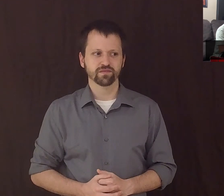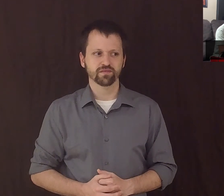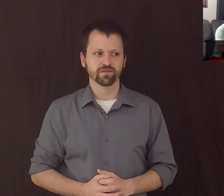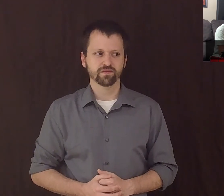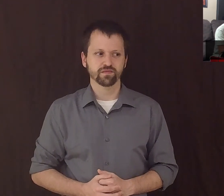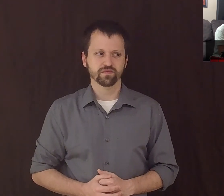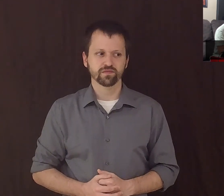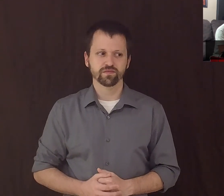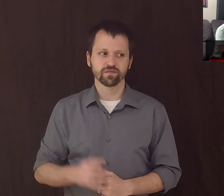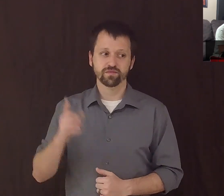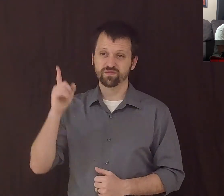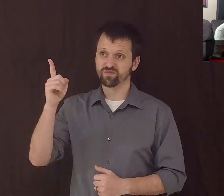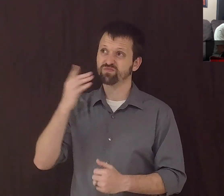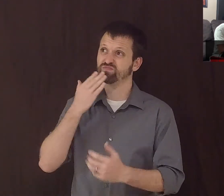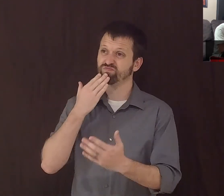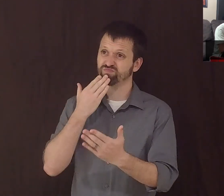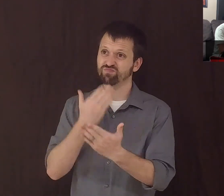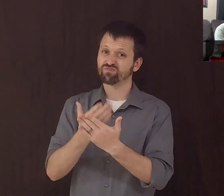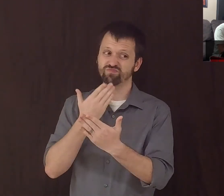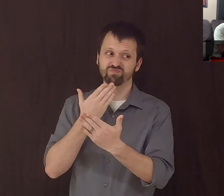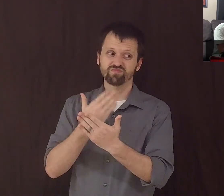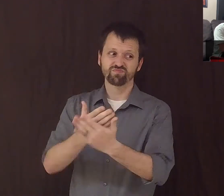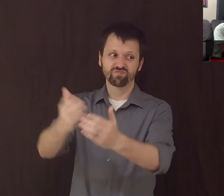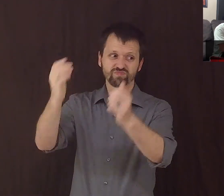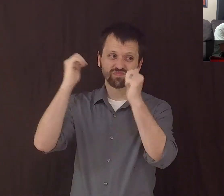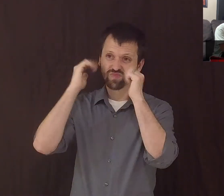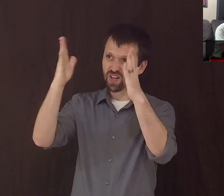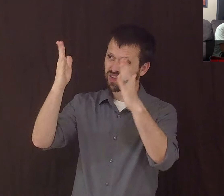'Cause you're a good, good father. That's who you